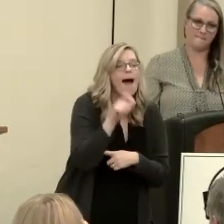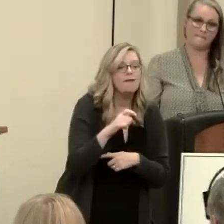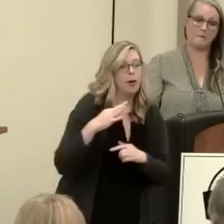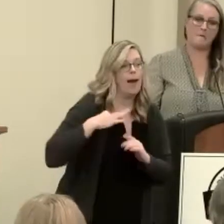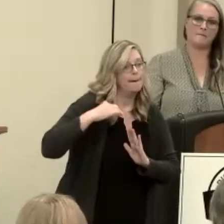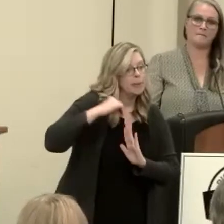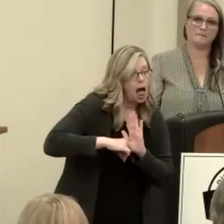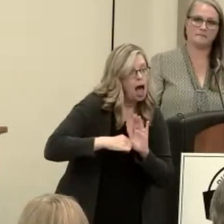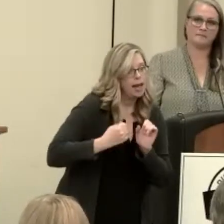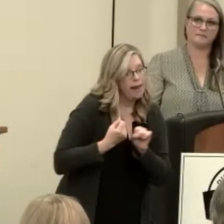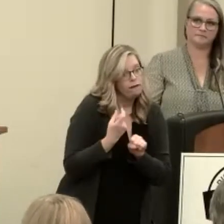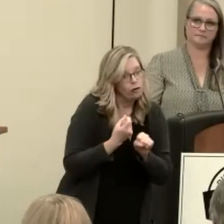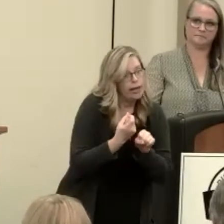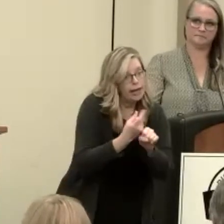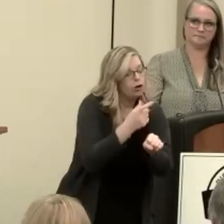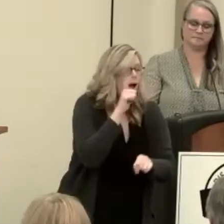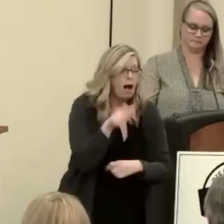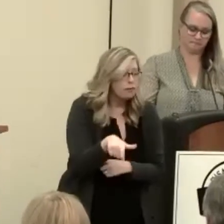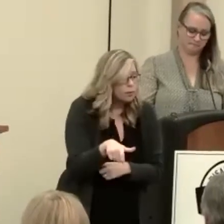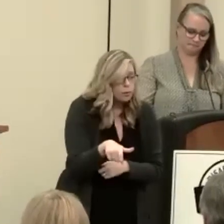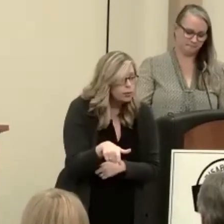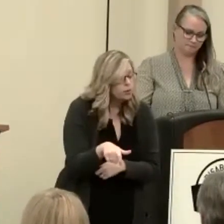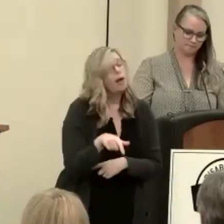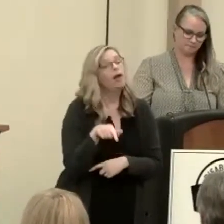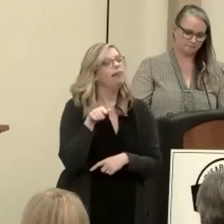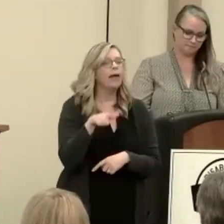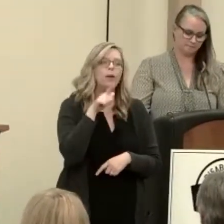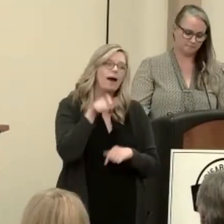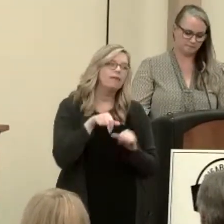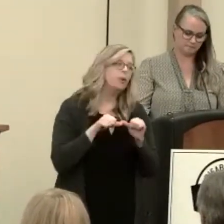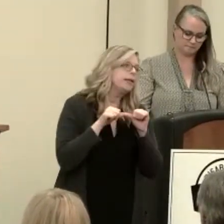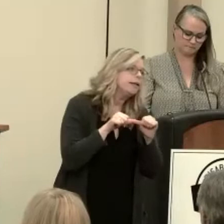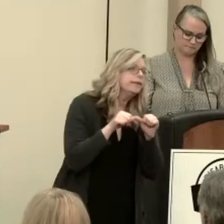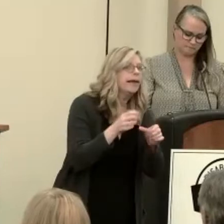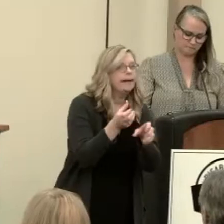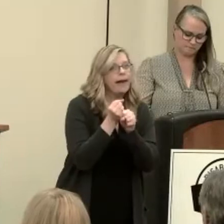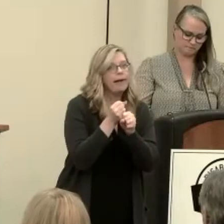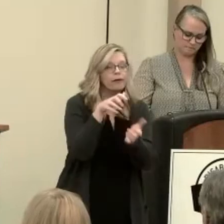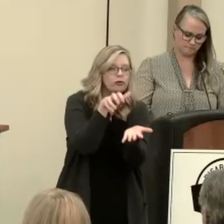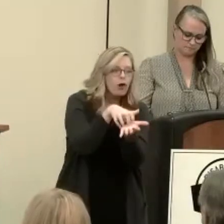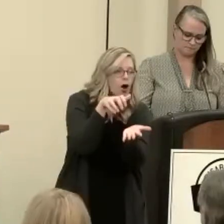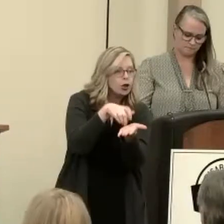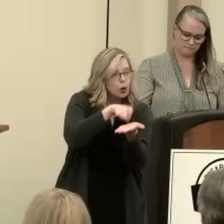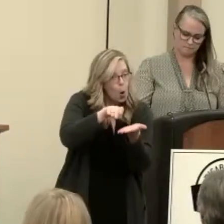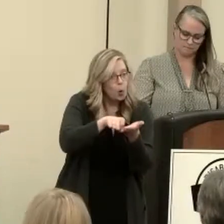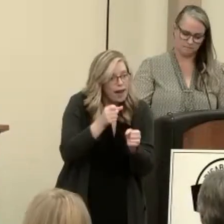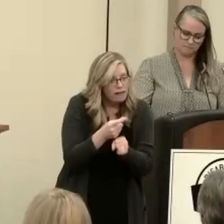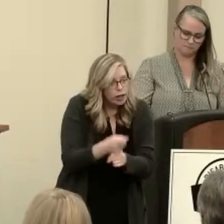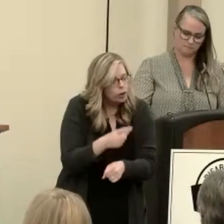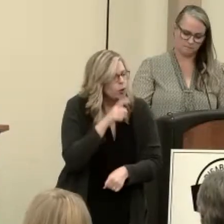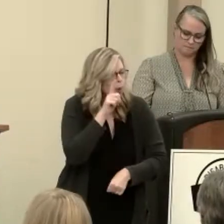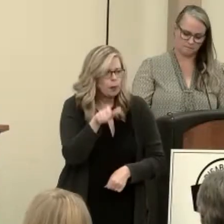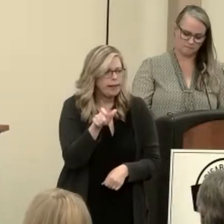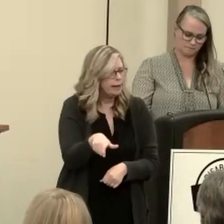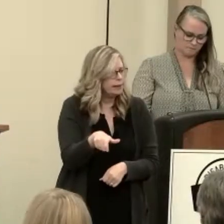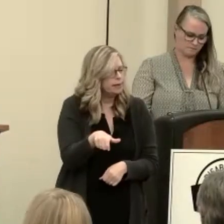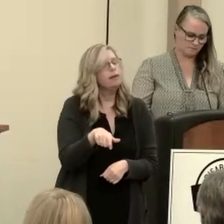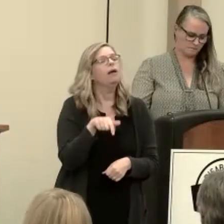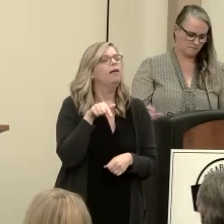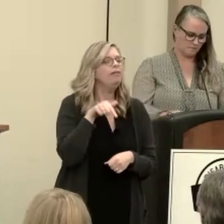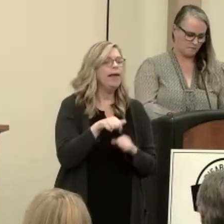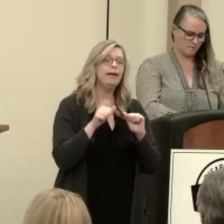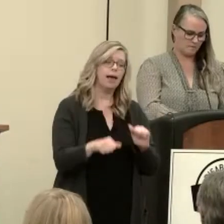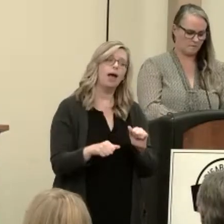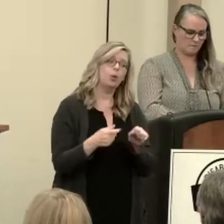their benefits year after year. They do not have to continuously receive a doctor's note to receive those benefits to indicate that